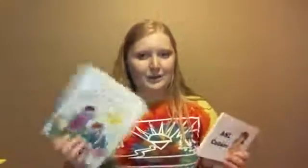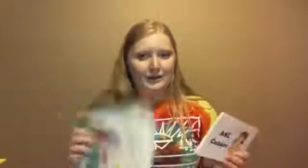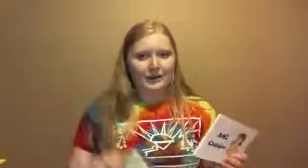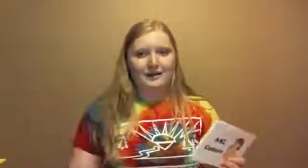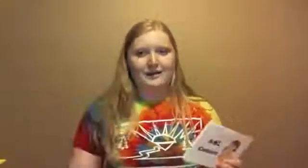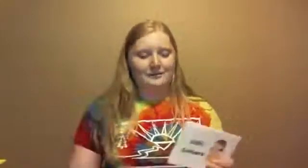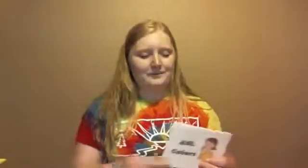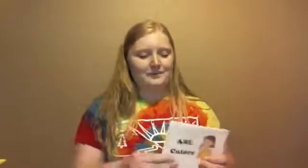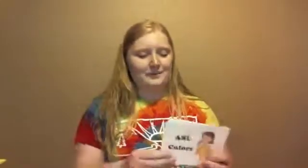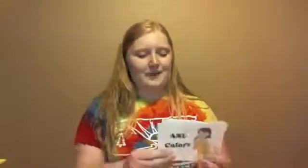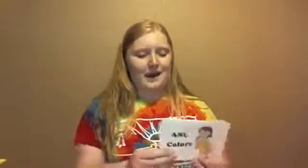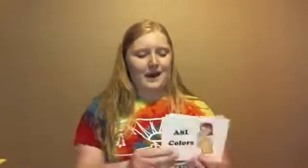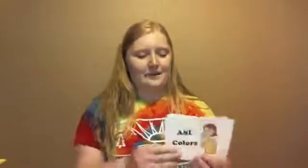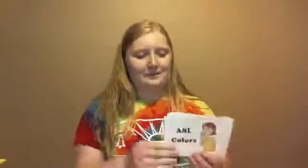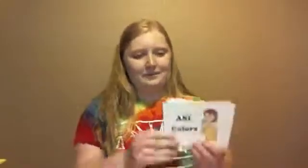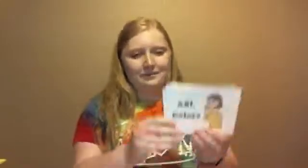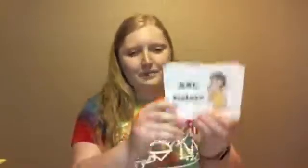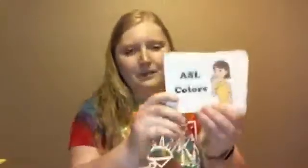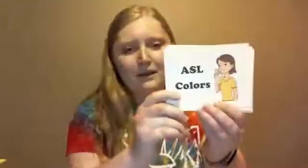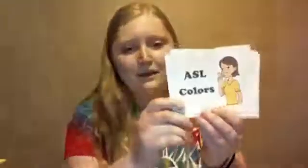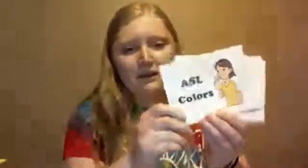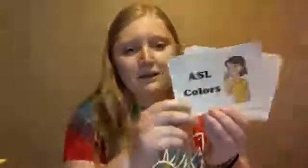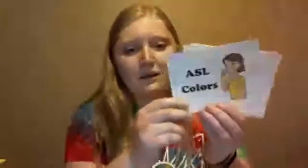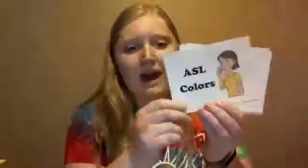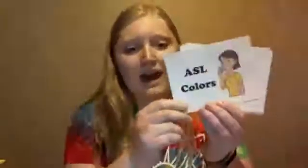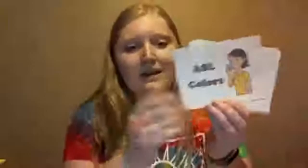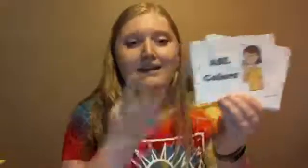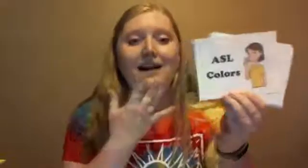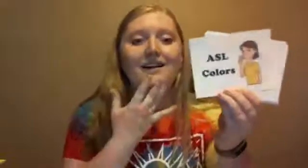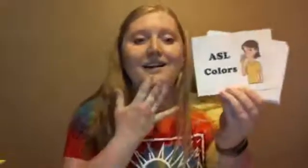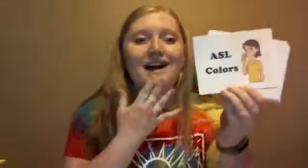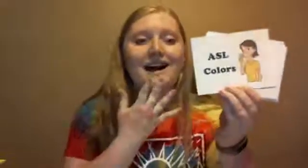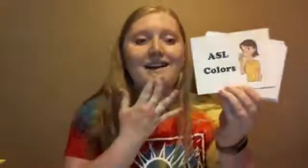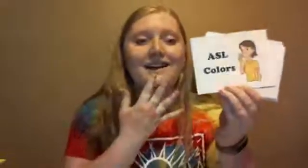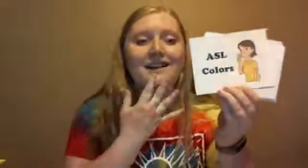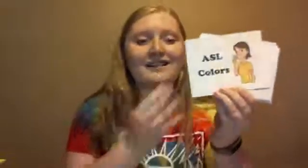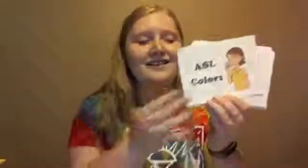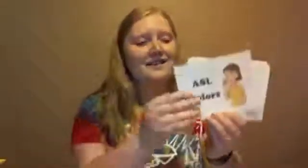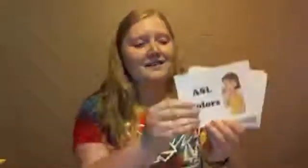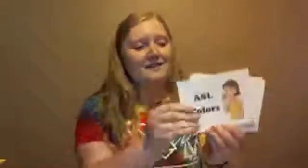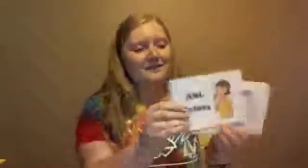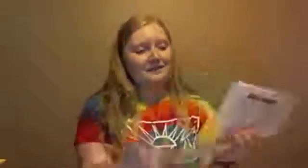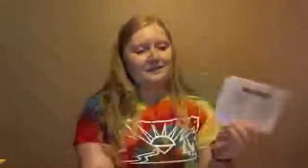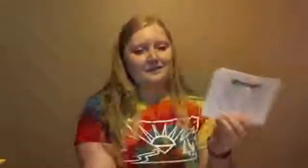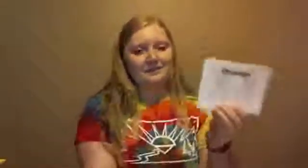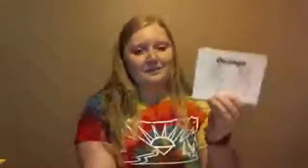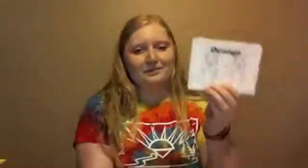book. Okay. So ASL colors.